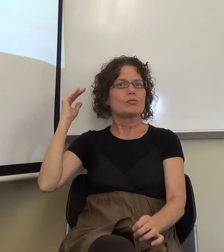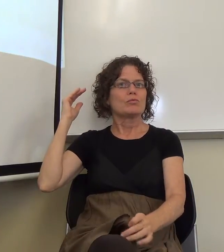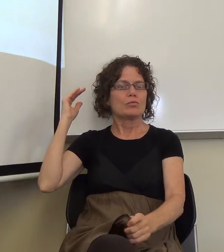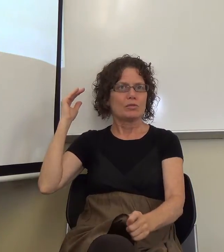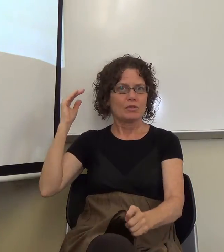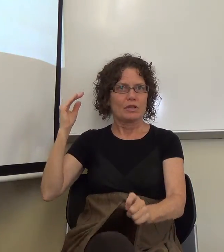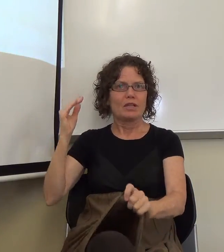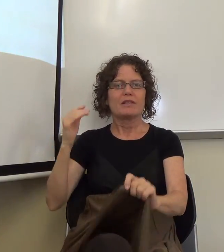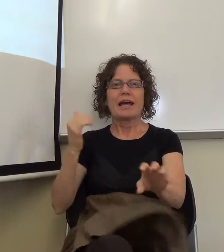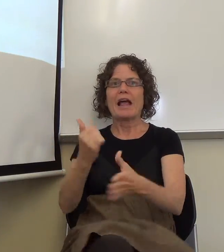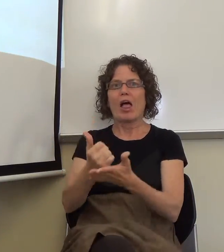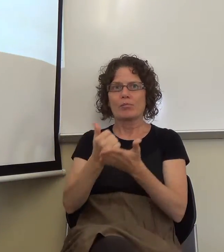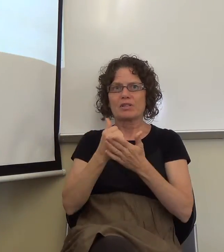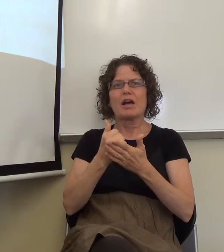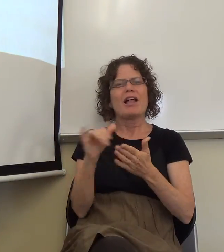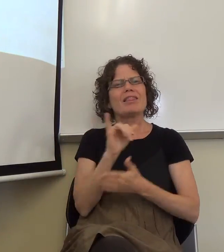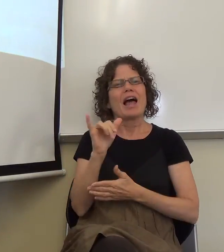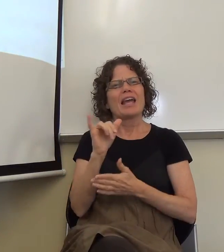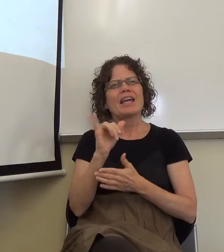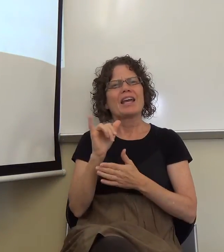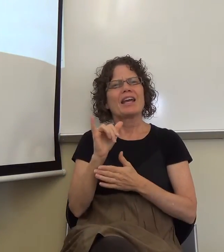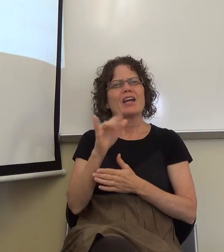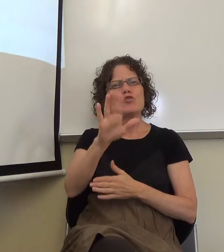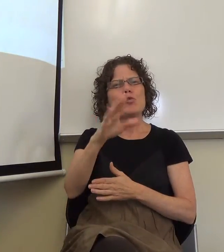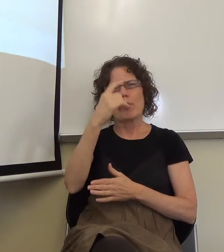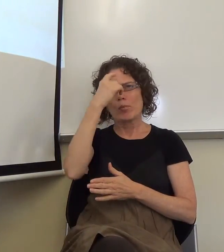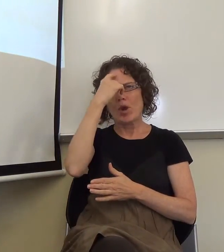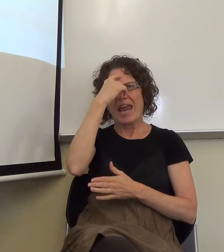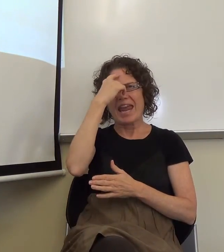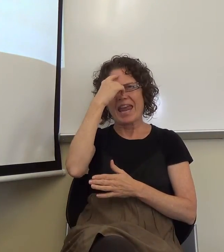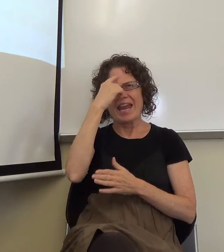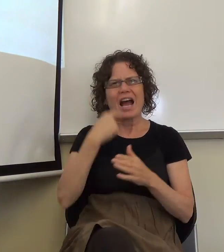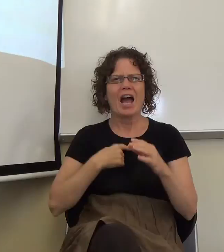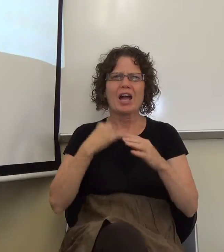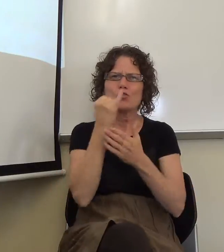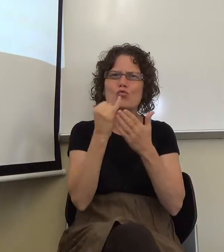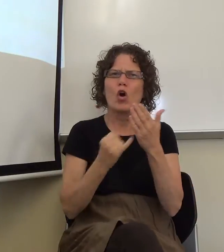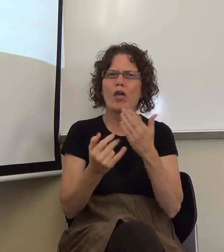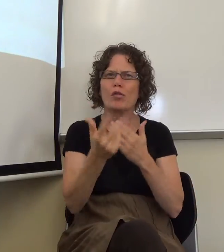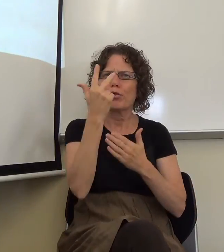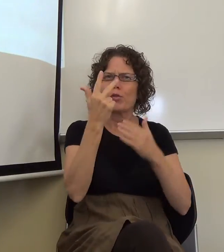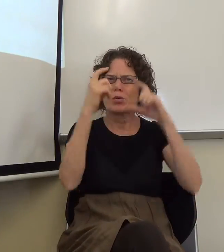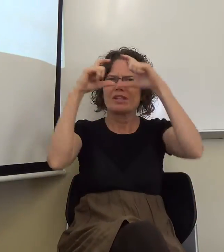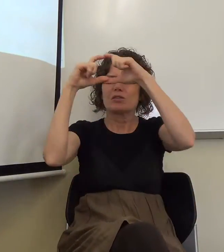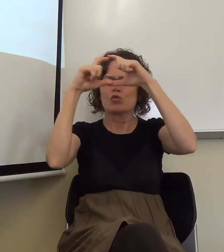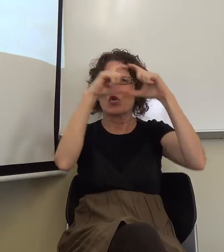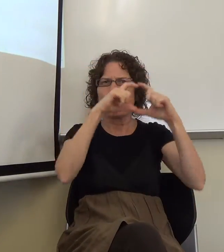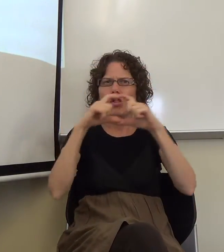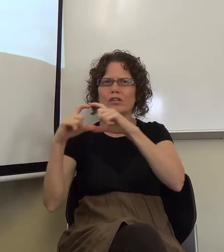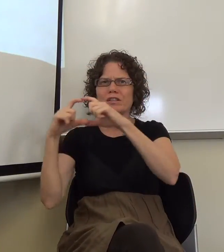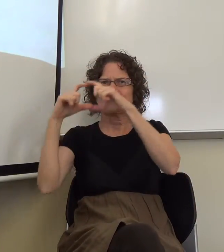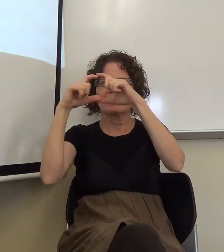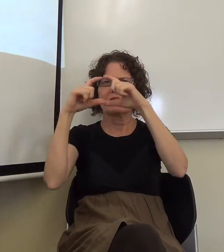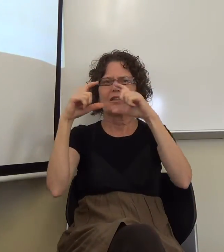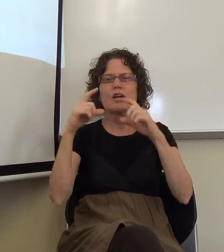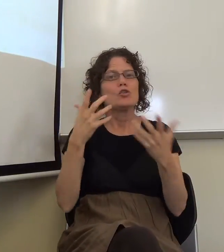the circles in your brain, you don't want that to override. You don't want your prior knowledge to override what it